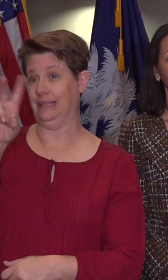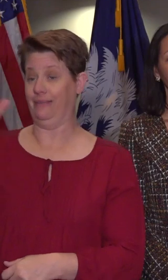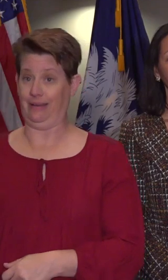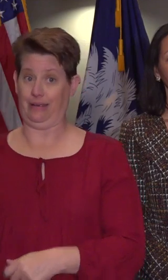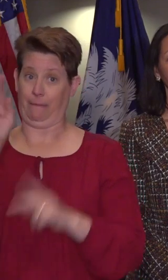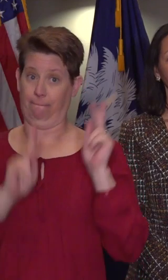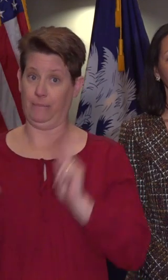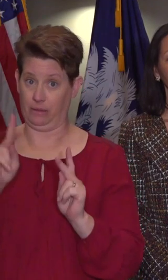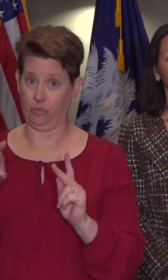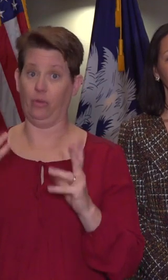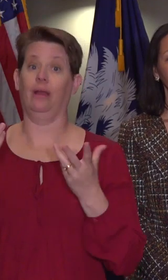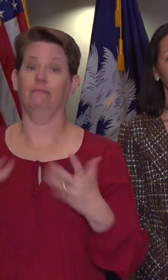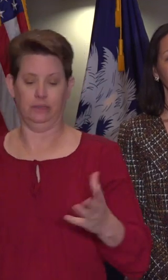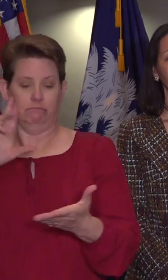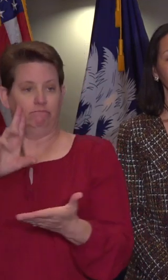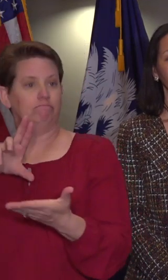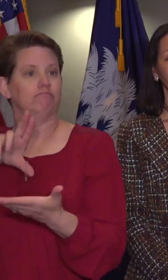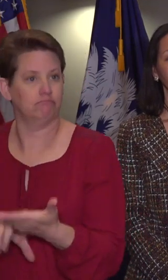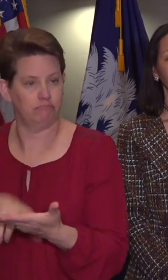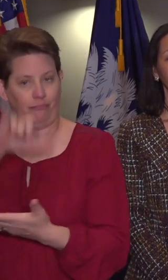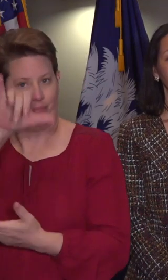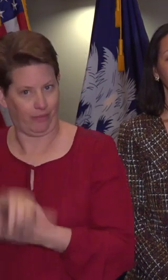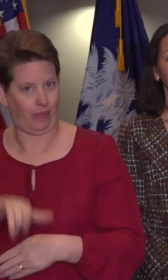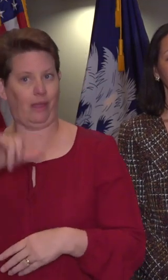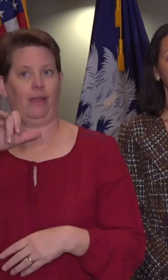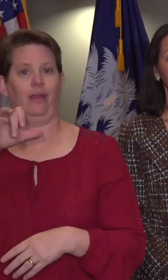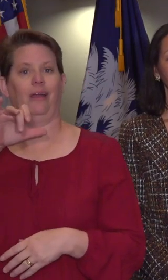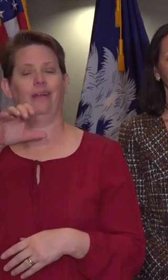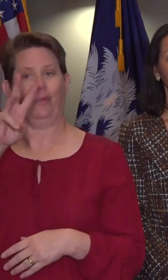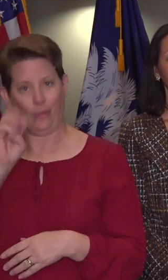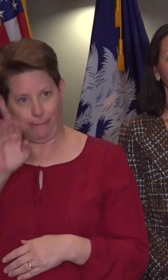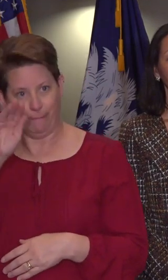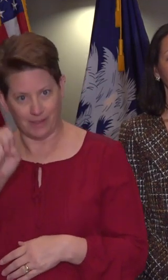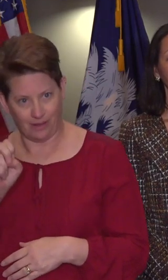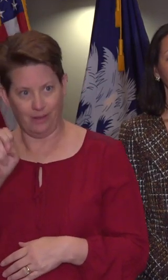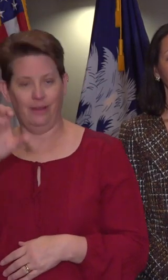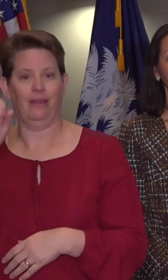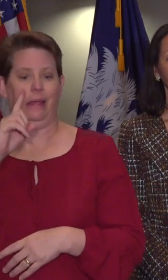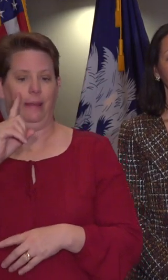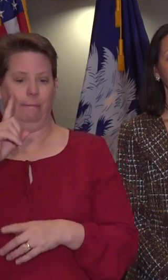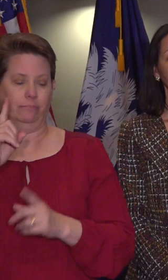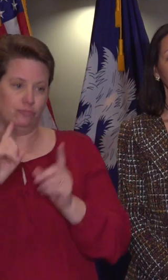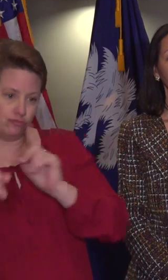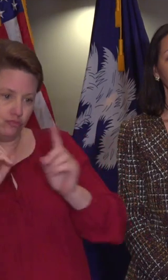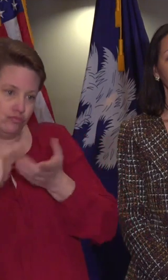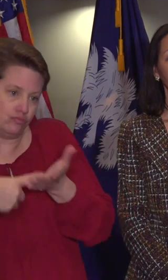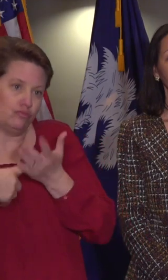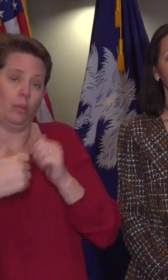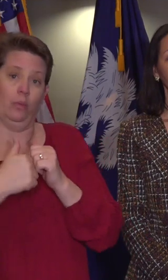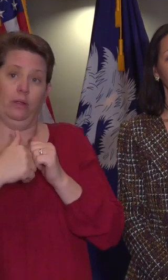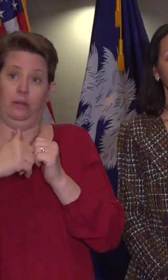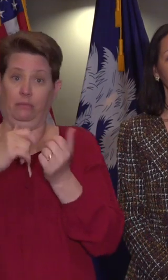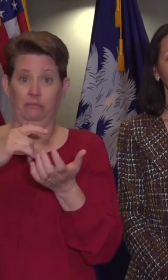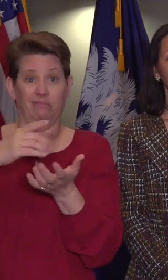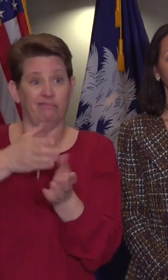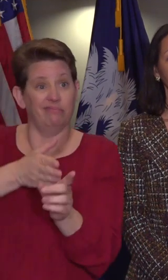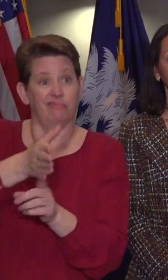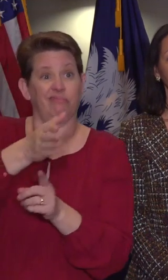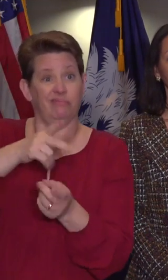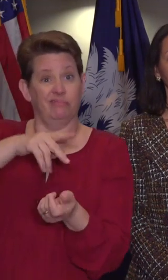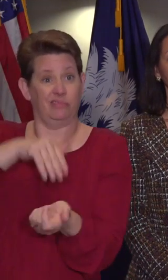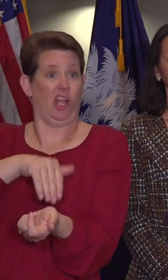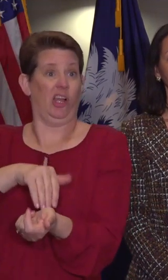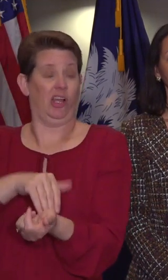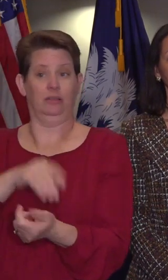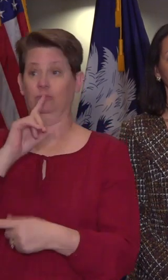1,178 people have logged on to that website and have been screened by medical professionals. Again,